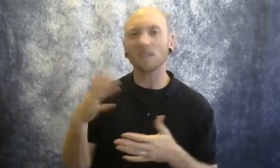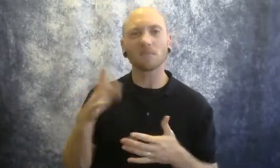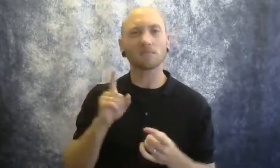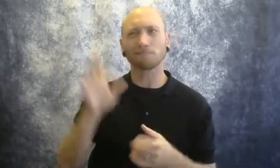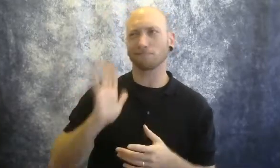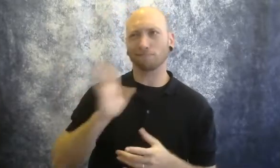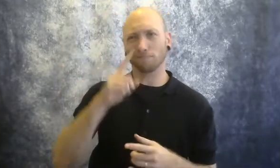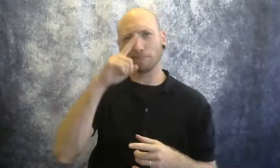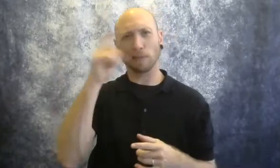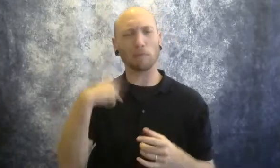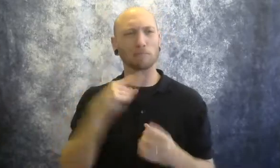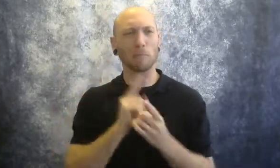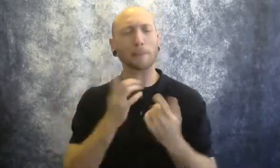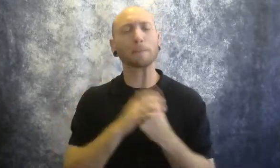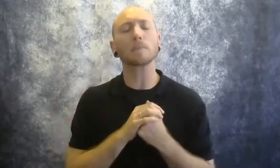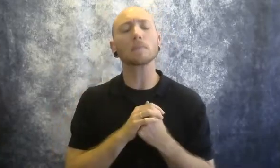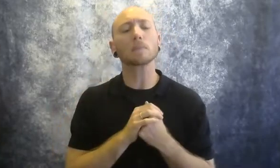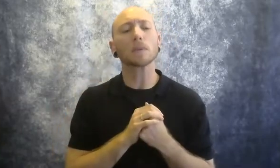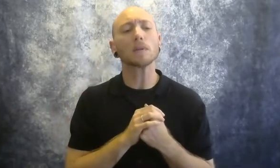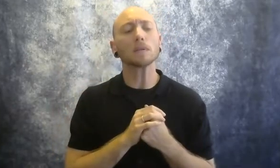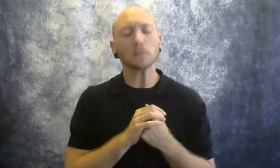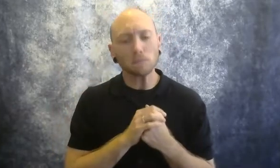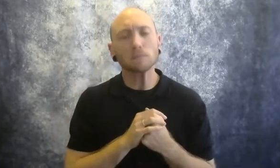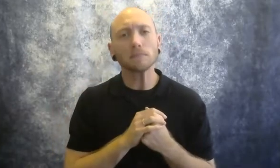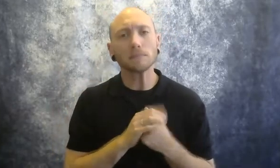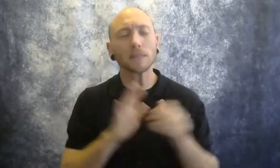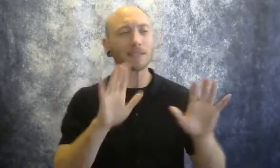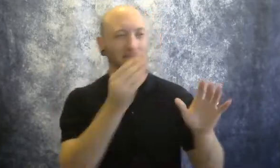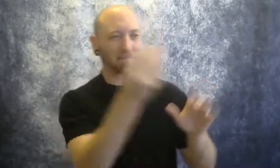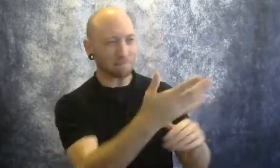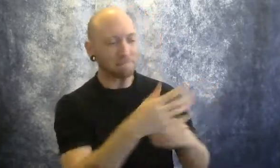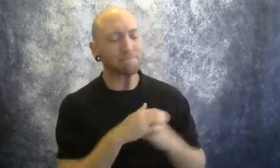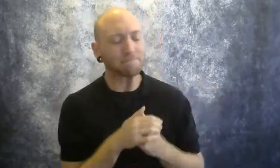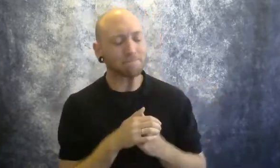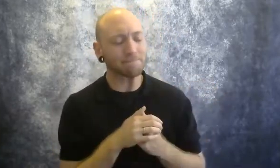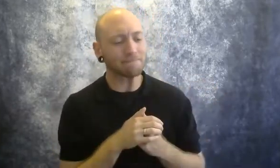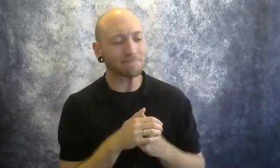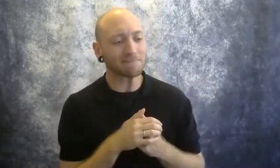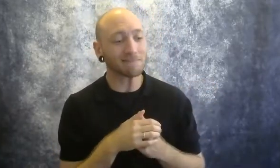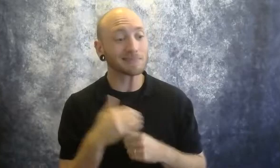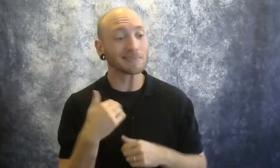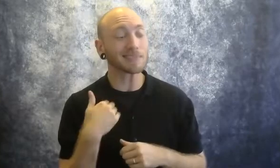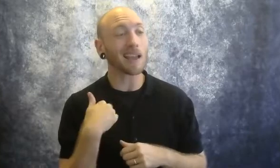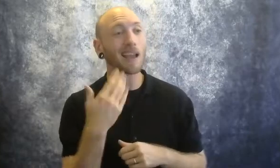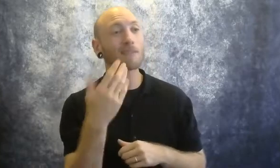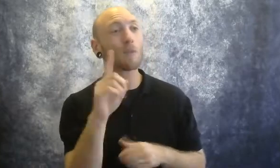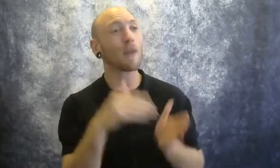he said, I remember you very well, because I did meet him one summer when I was down there. And I said, here's the thing. I